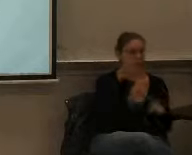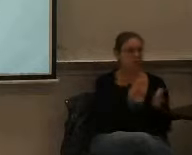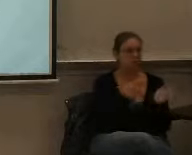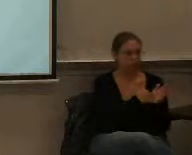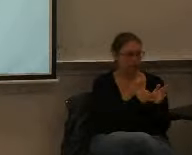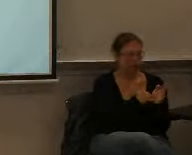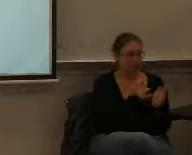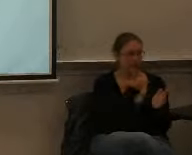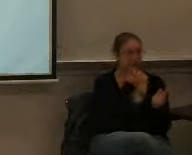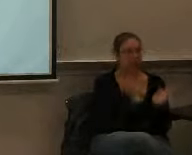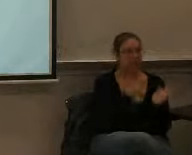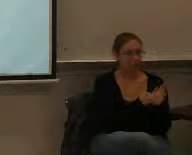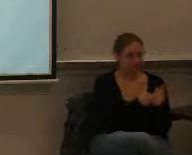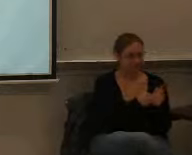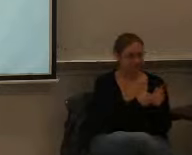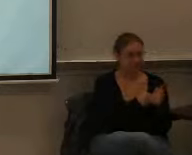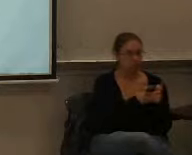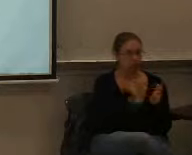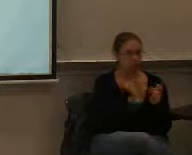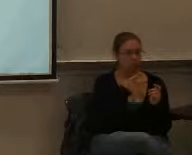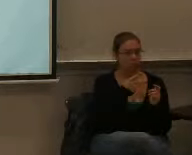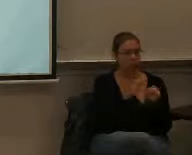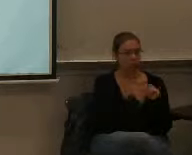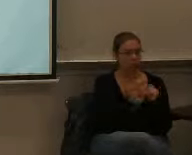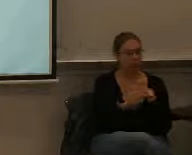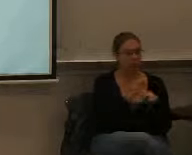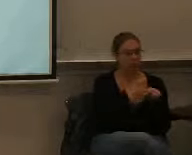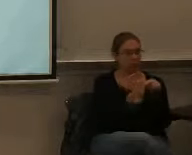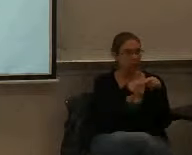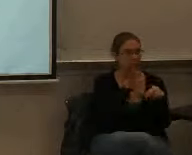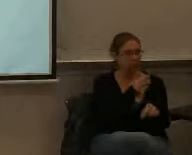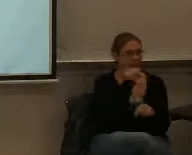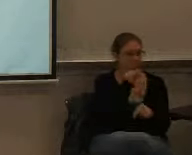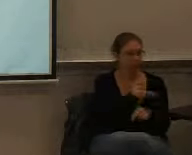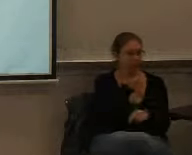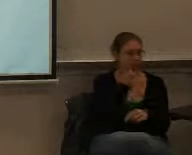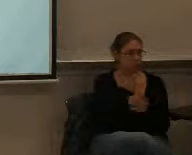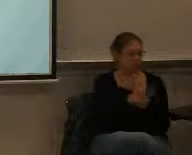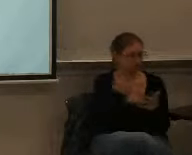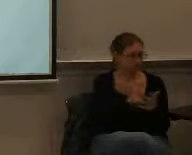warm, light again, and the fire production picks up and their food is at higher